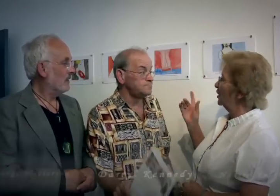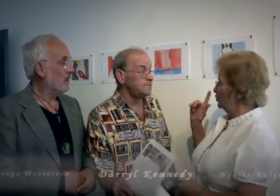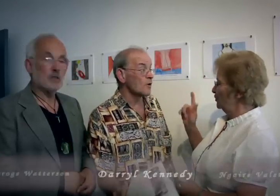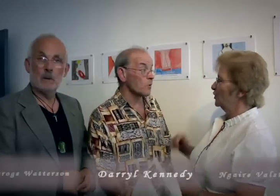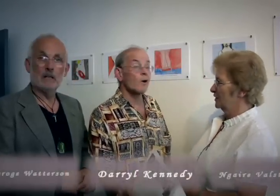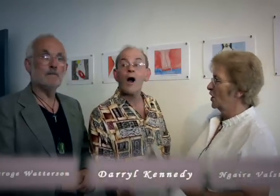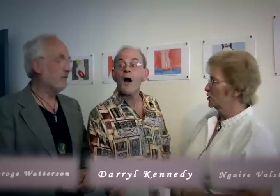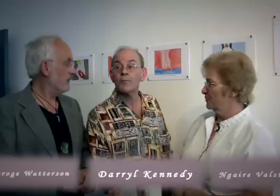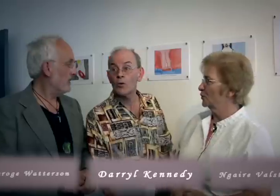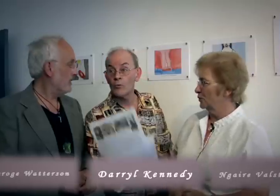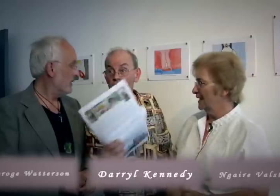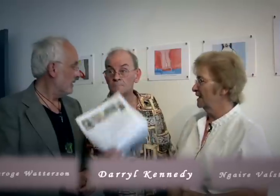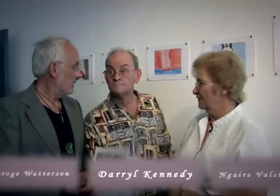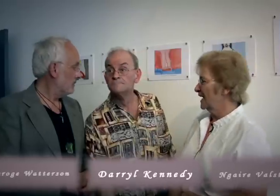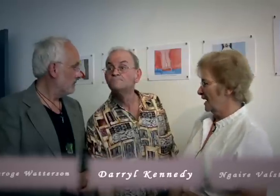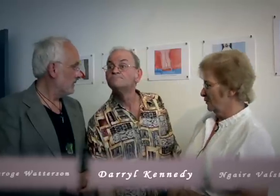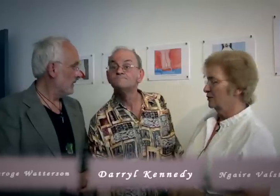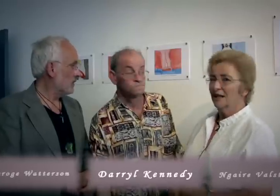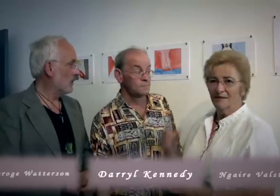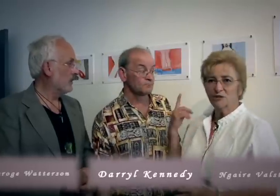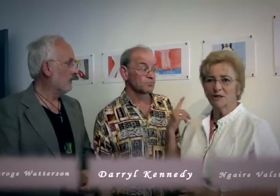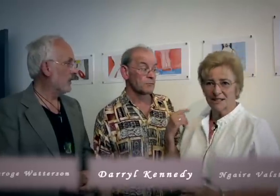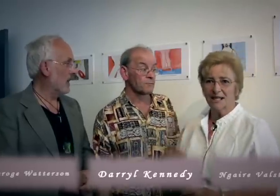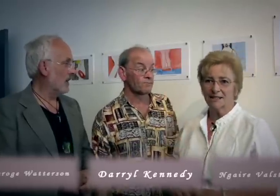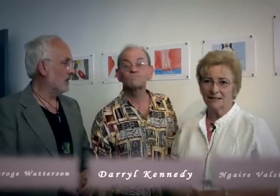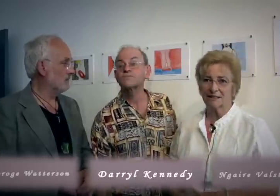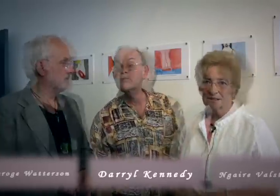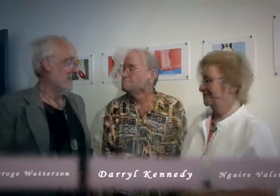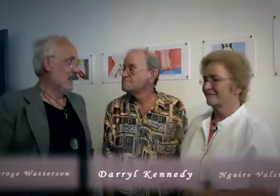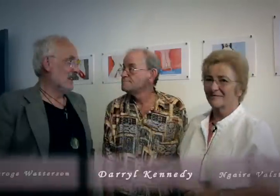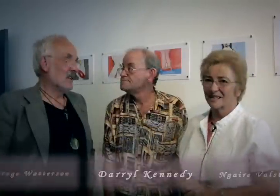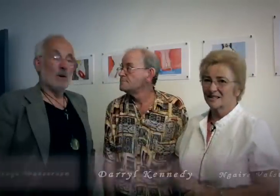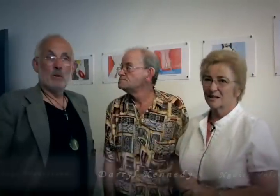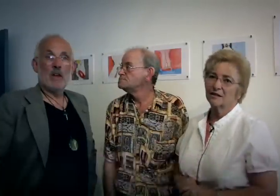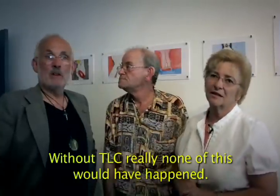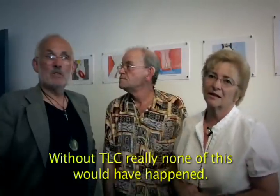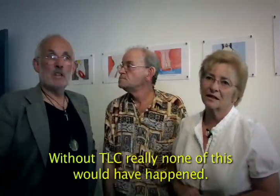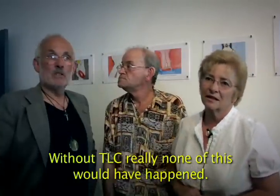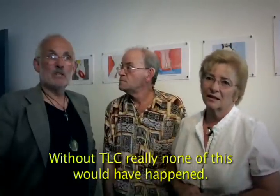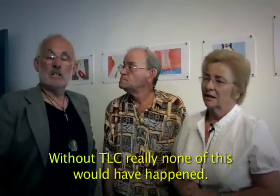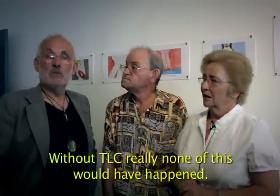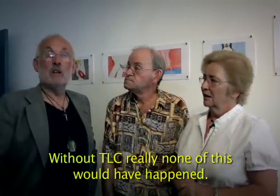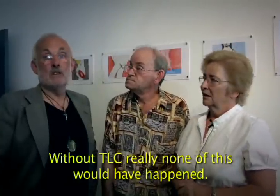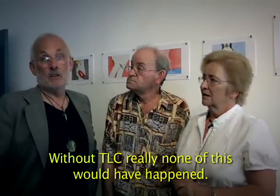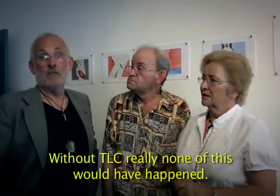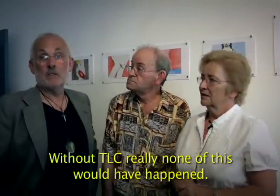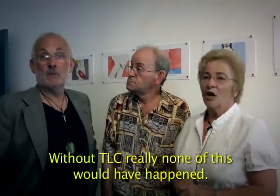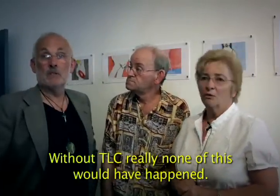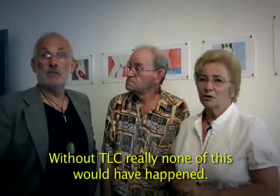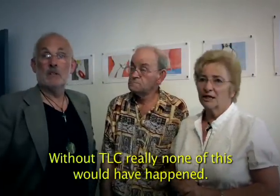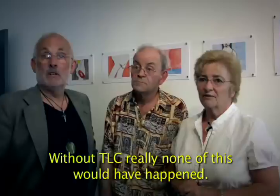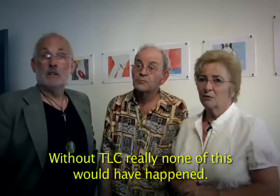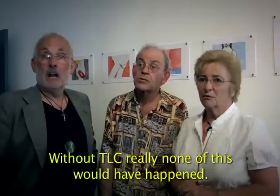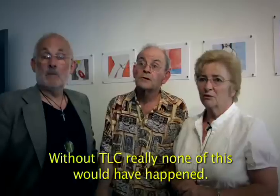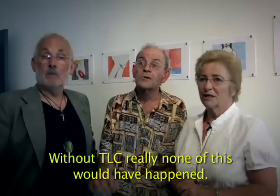Yes, we were in the hospital in Invercargill, and that's where this started. So without TLC, really none of this.